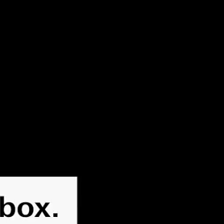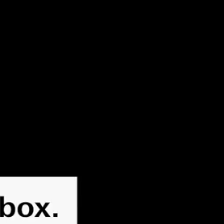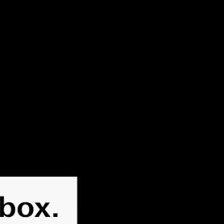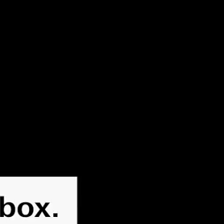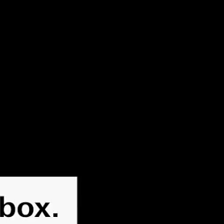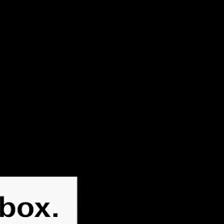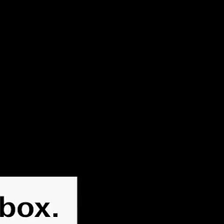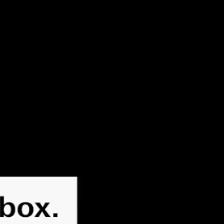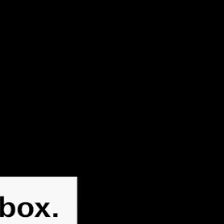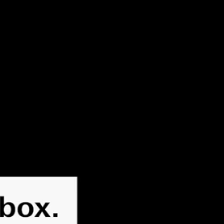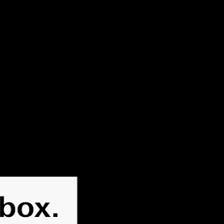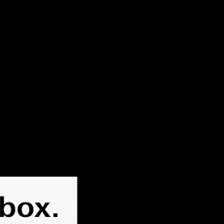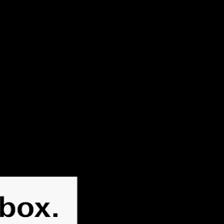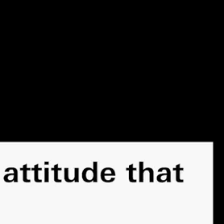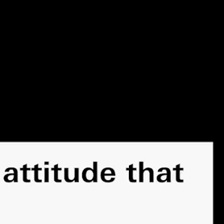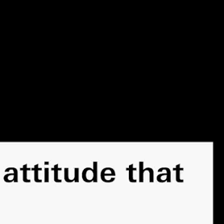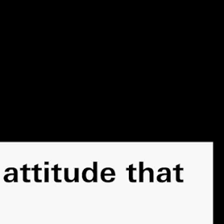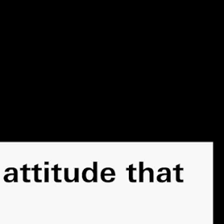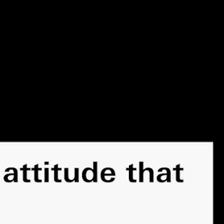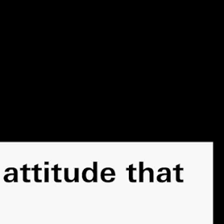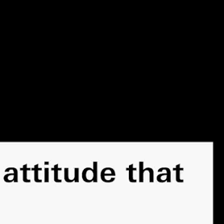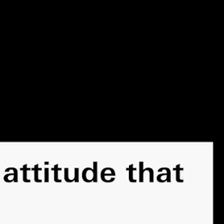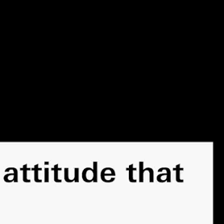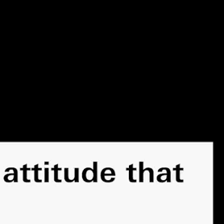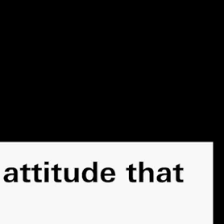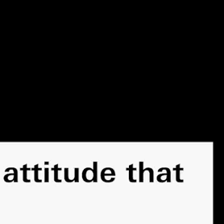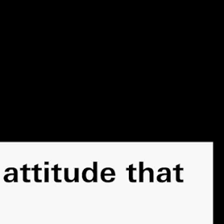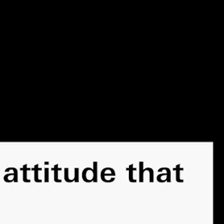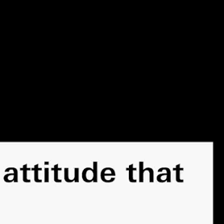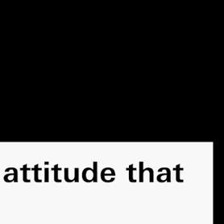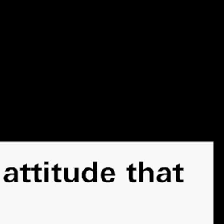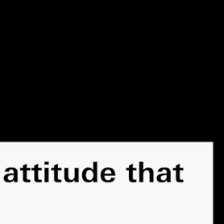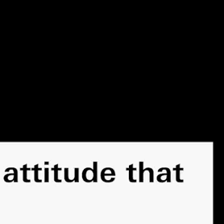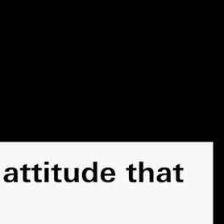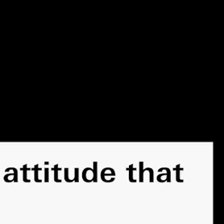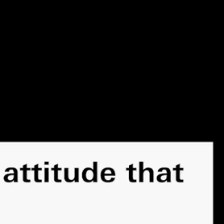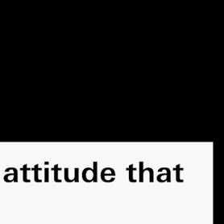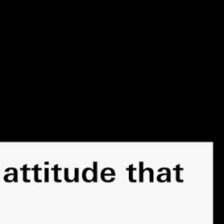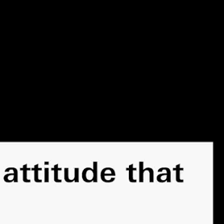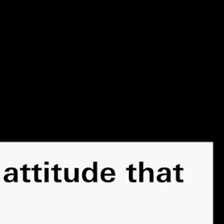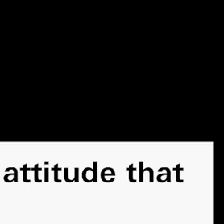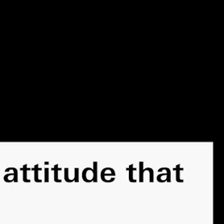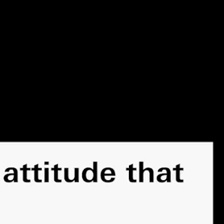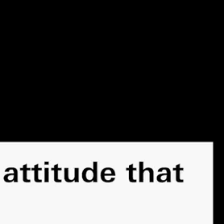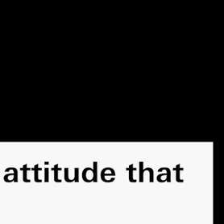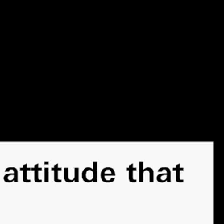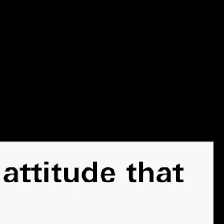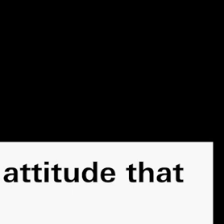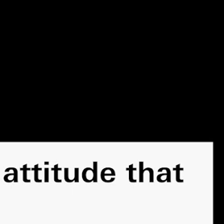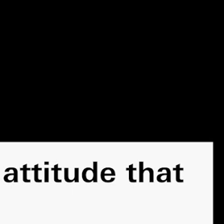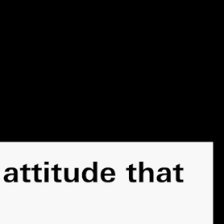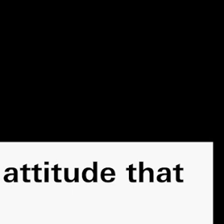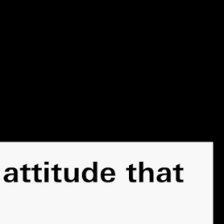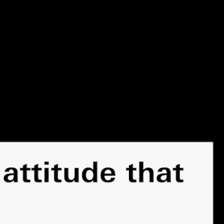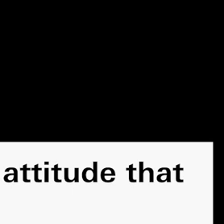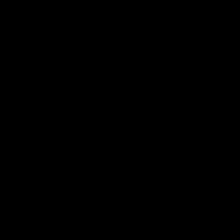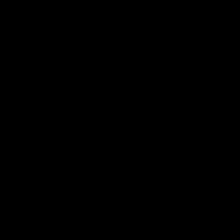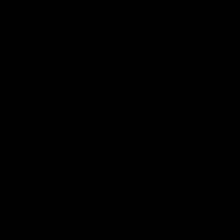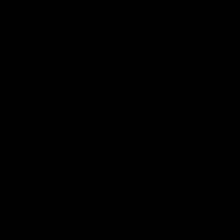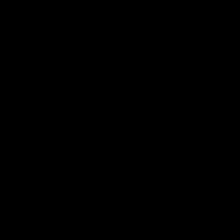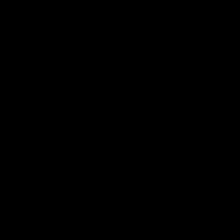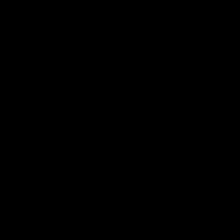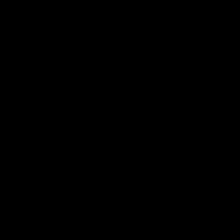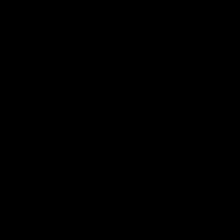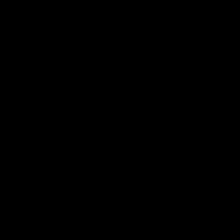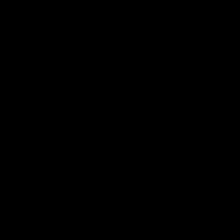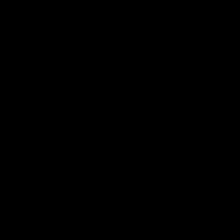outside of the box. This involves effort and, ultimately, an attitude that inclusion is worth it,